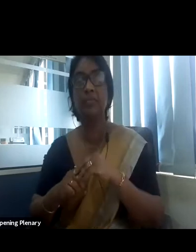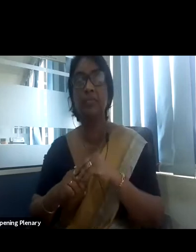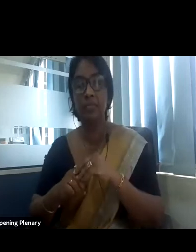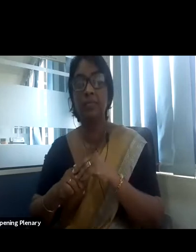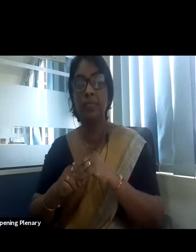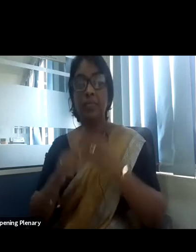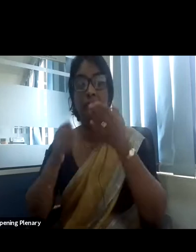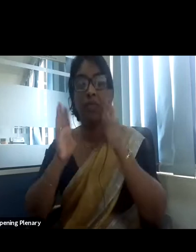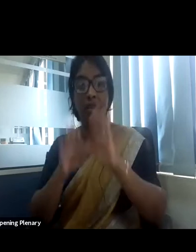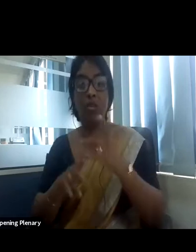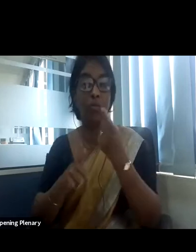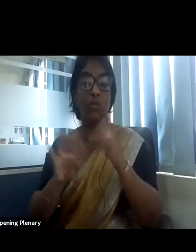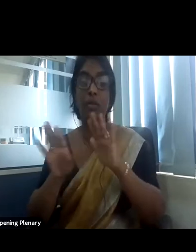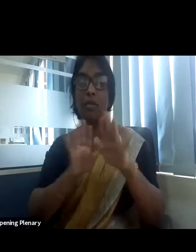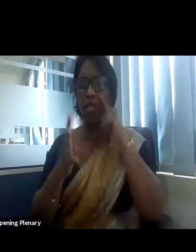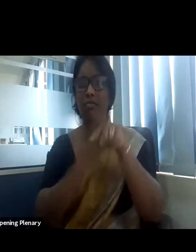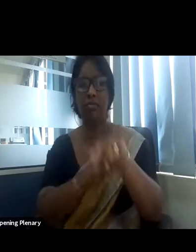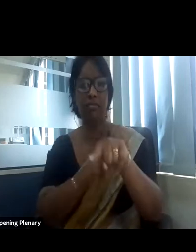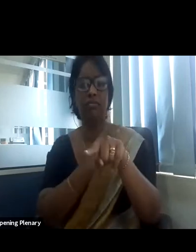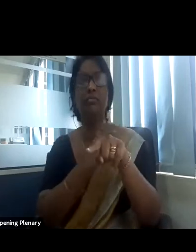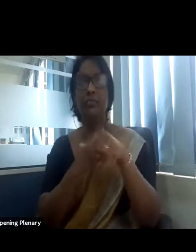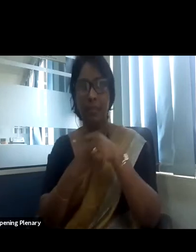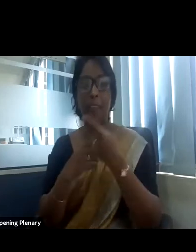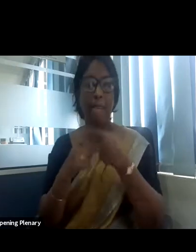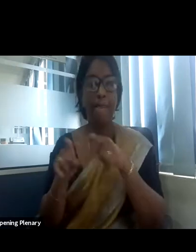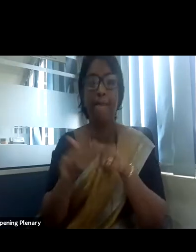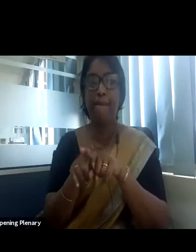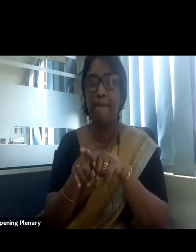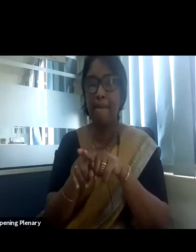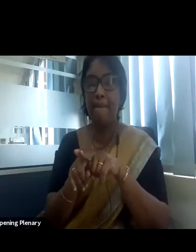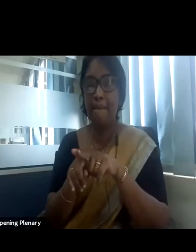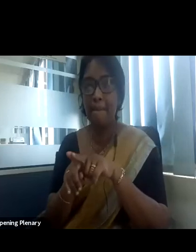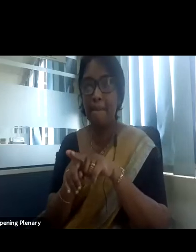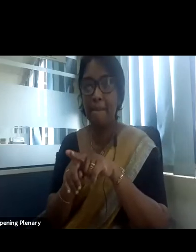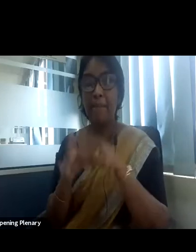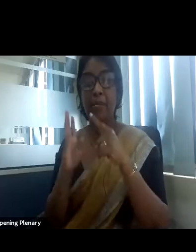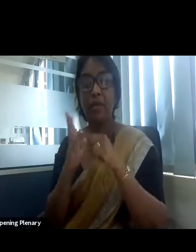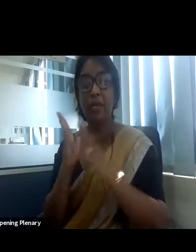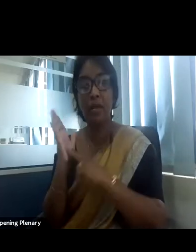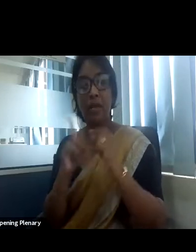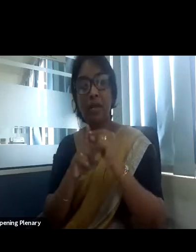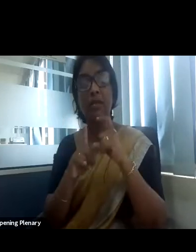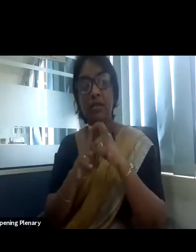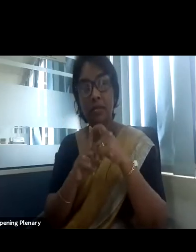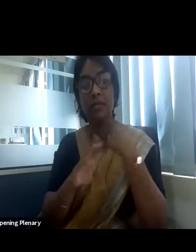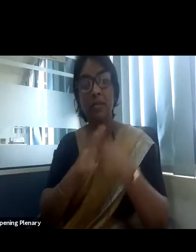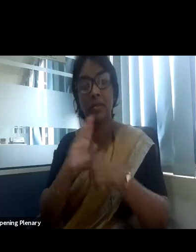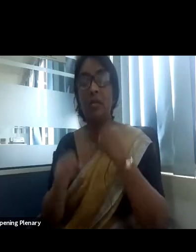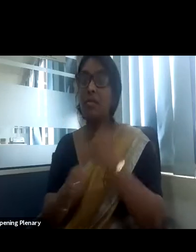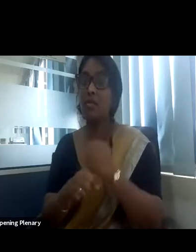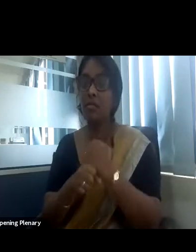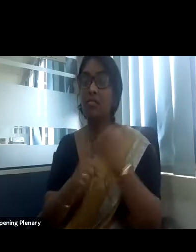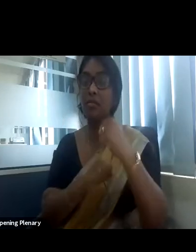So again, UNDP is here to support the government in Sri Lanka and the private sector to